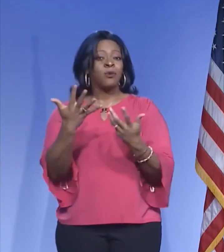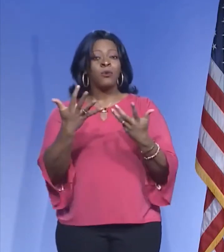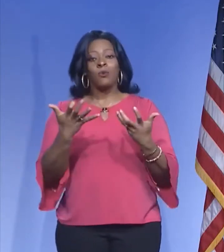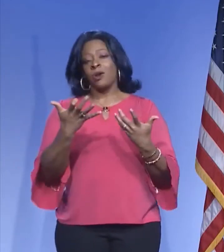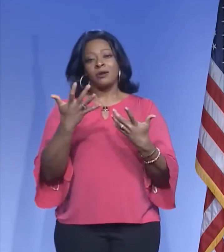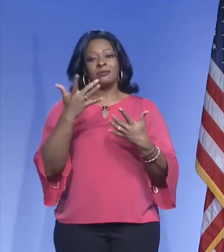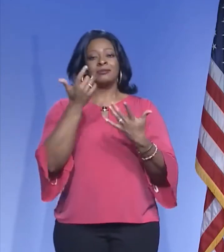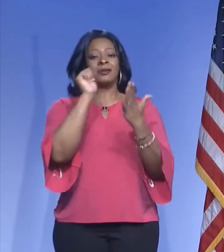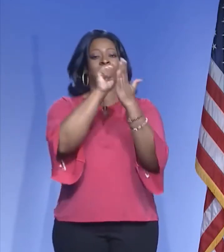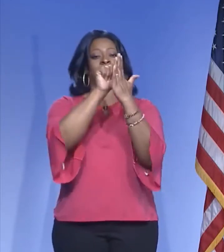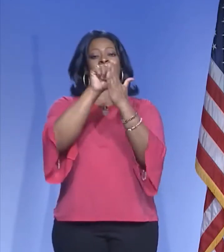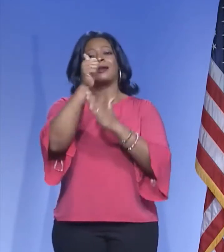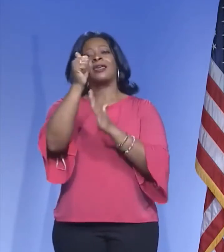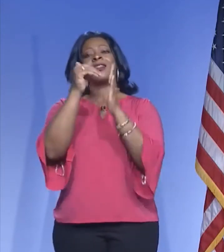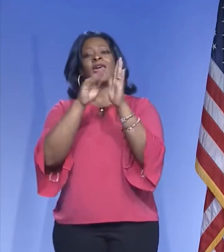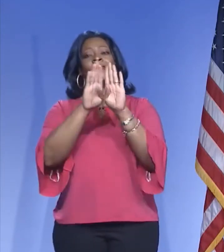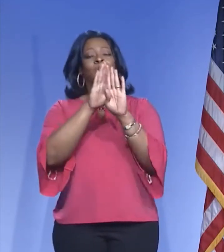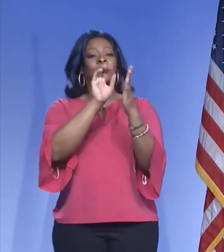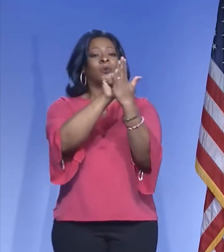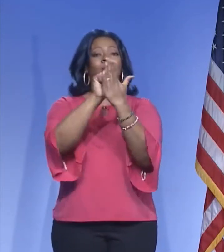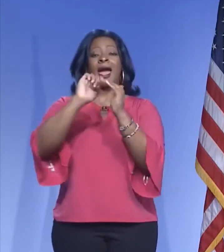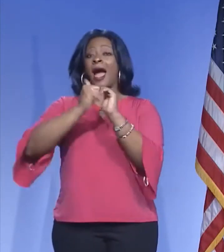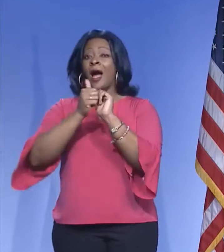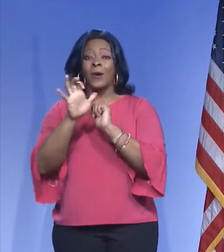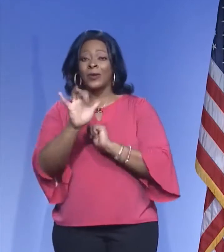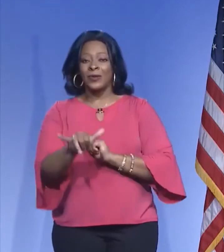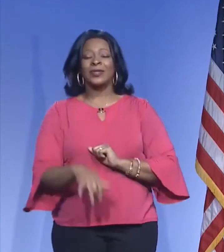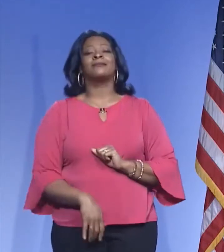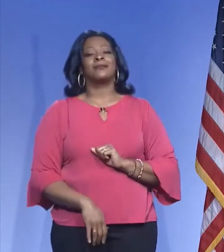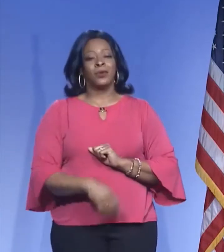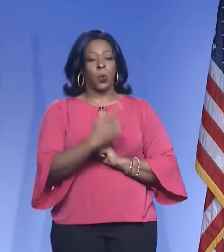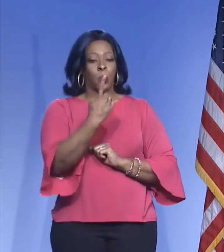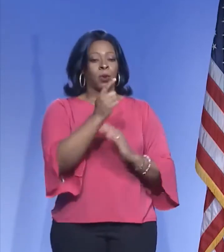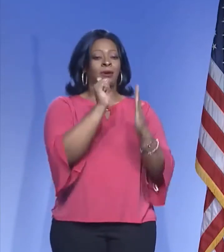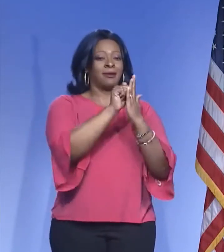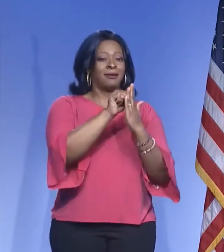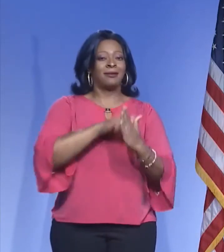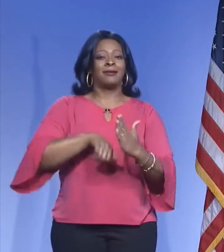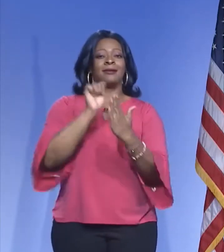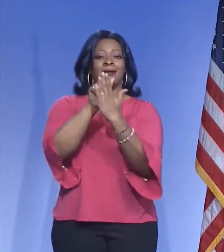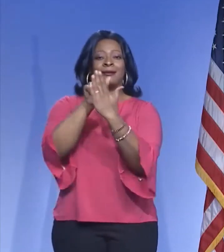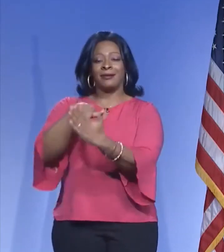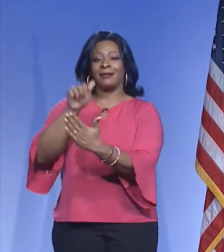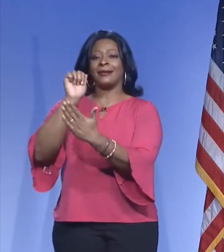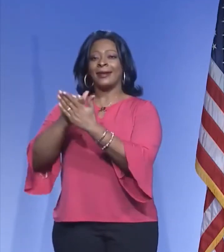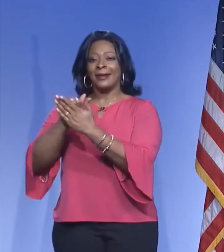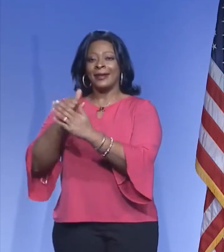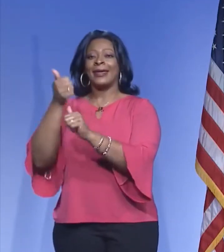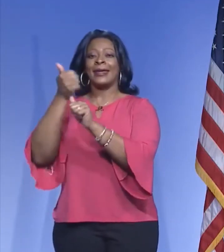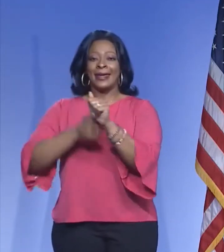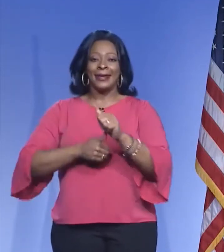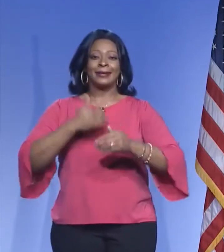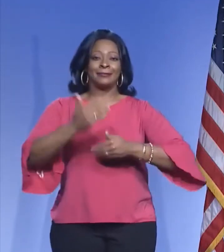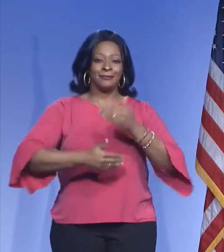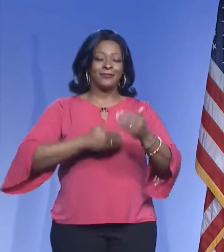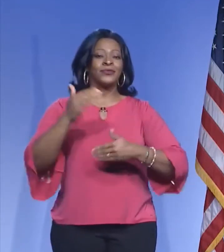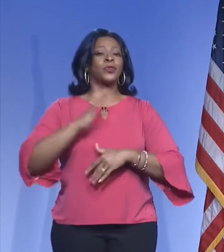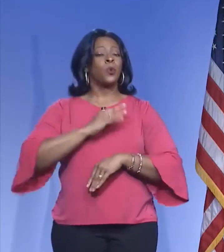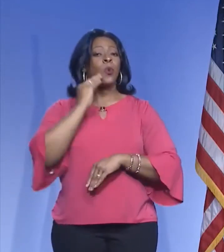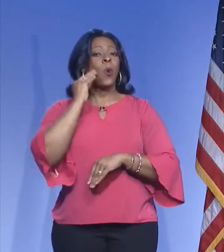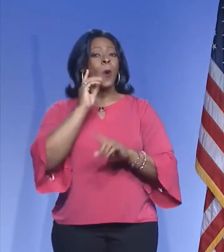knock on 10,000 doors, the only way to do it is one door at a time. Our homebound efforts have delivered more